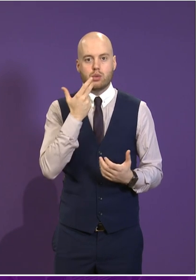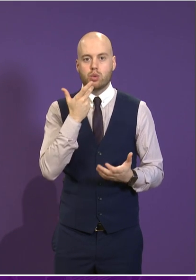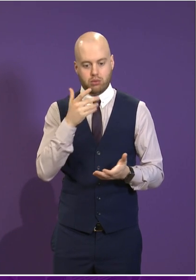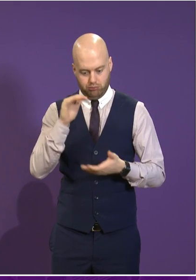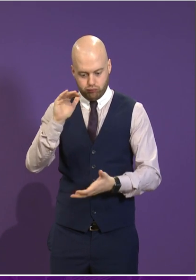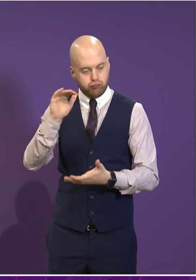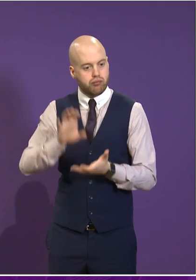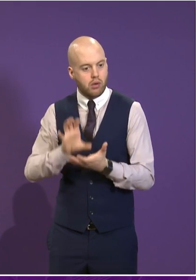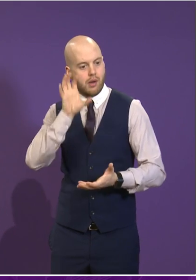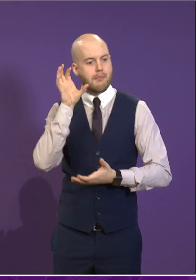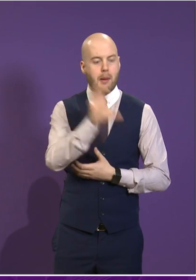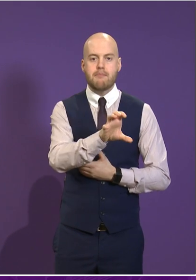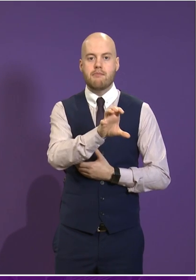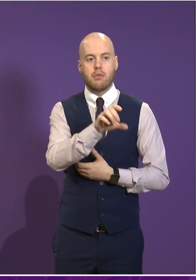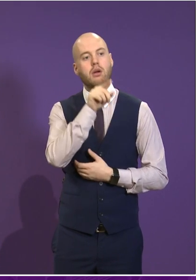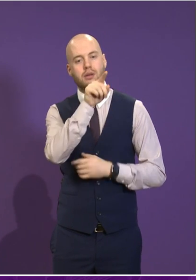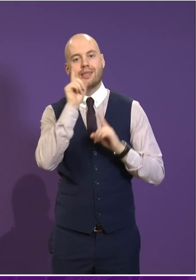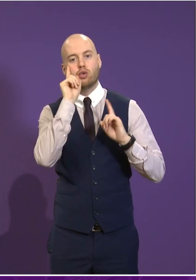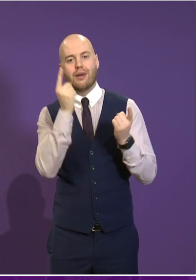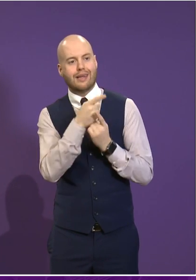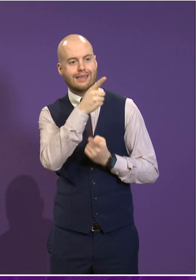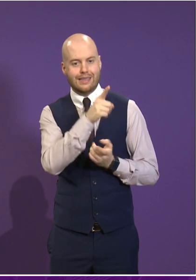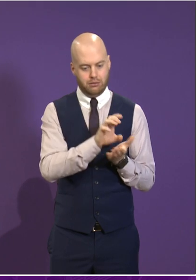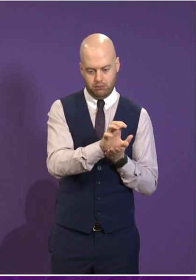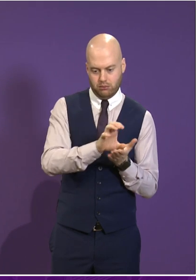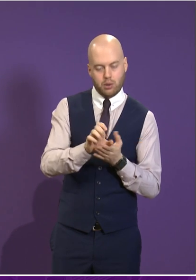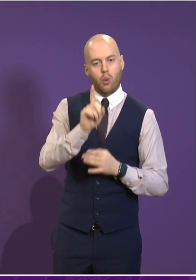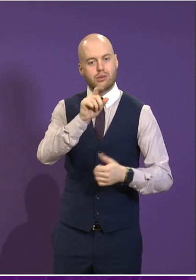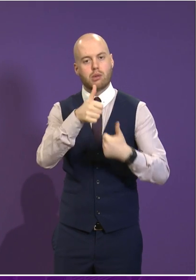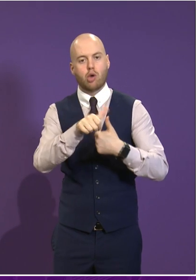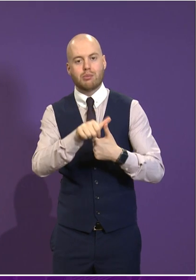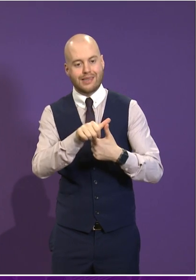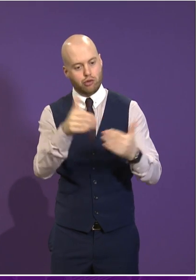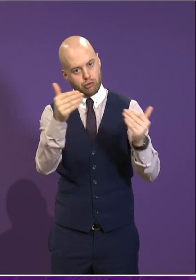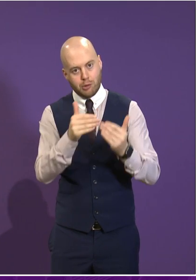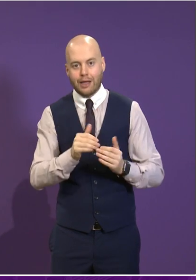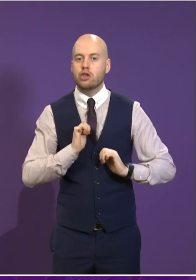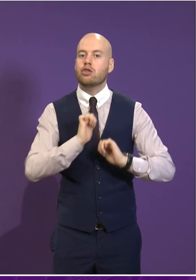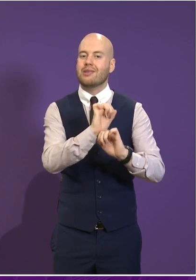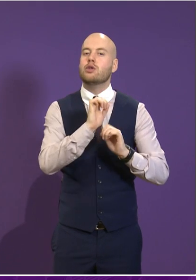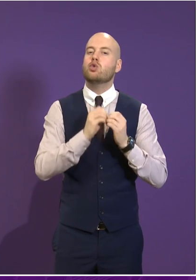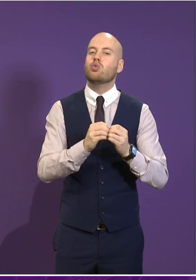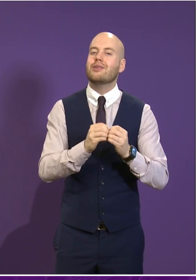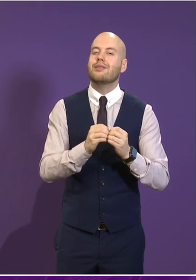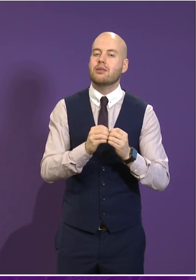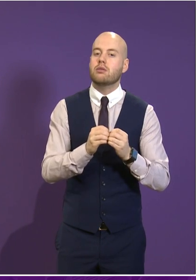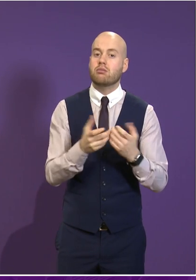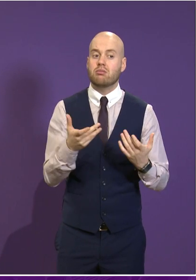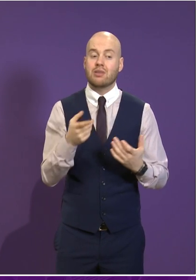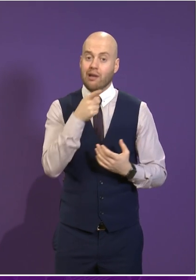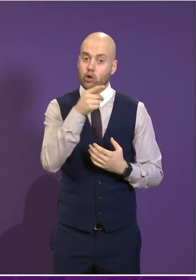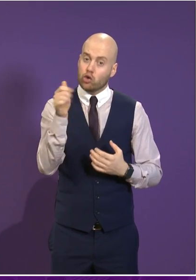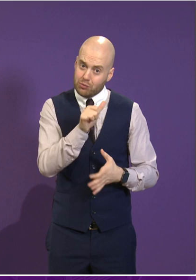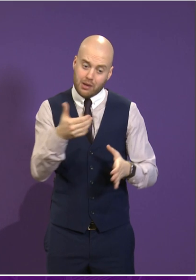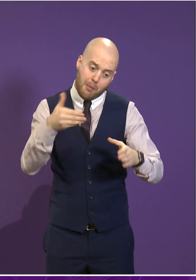means that institutions aren't responding quickly enough. We expect institutions to see this as core business and build it into their core